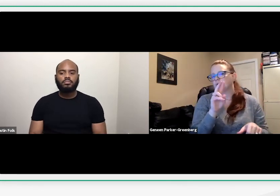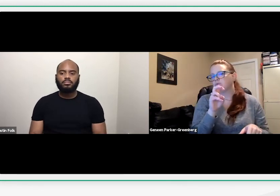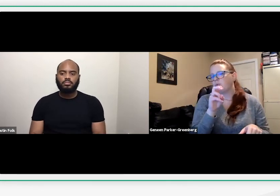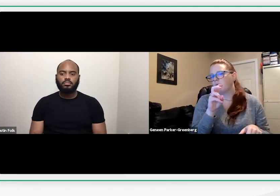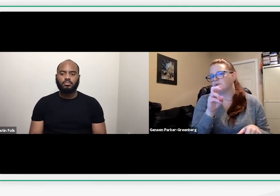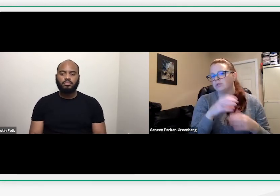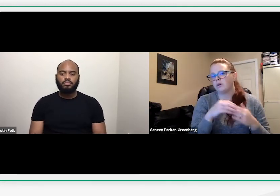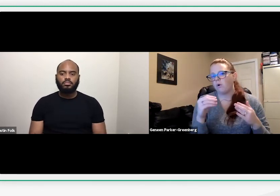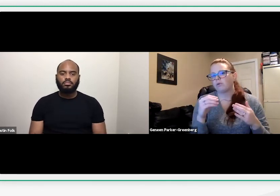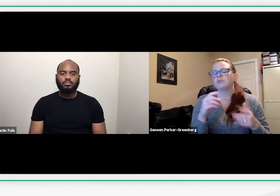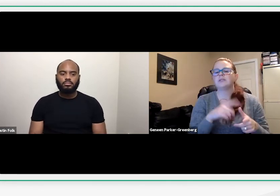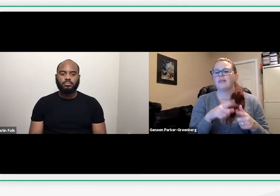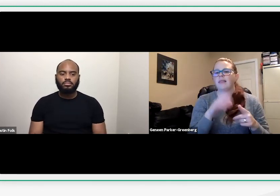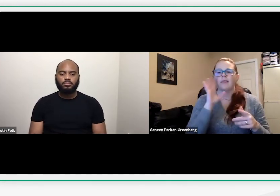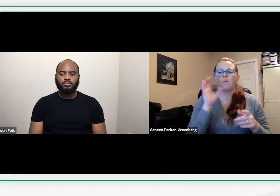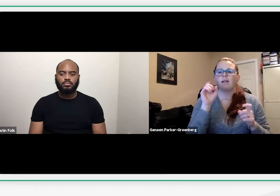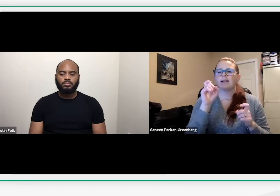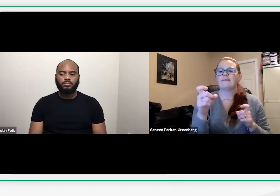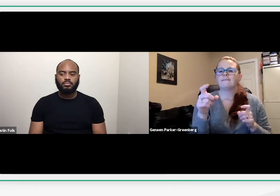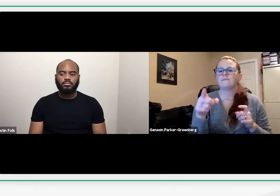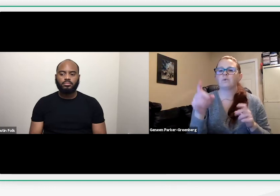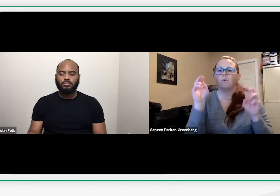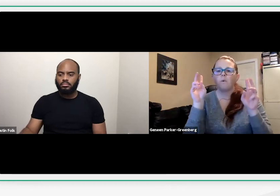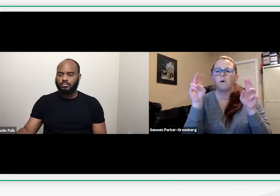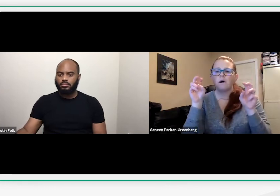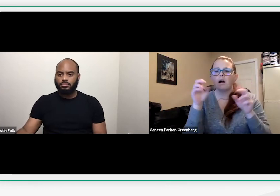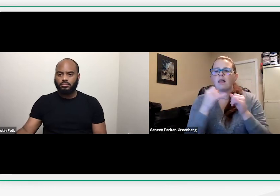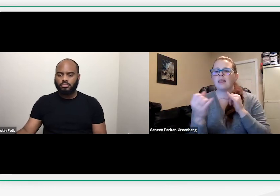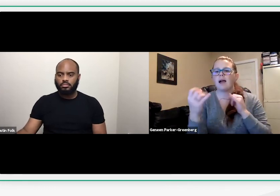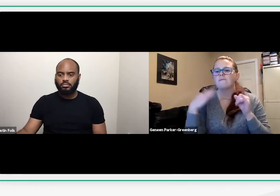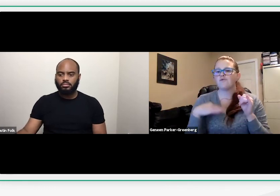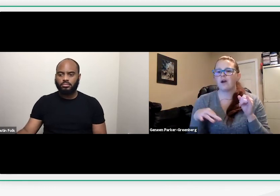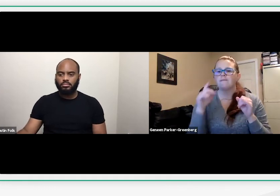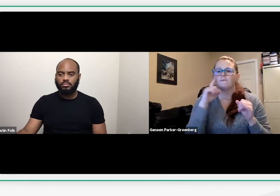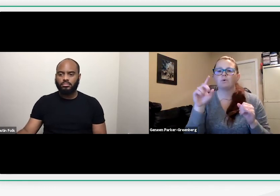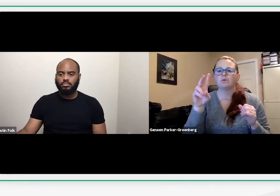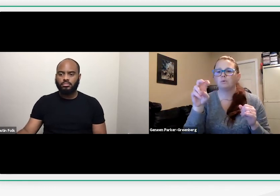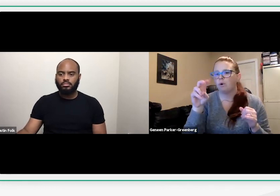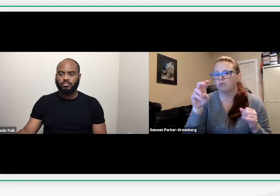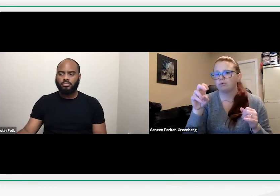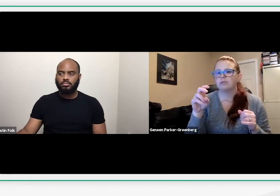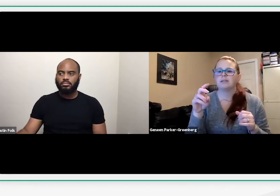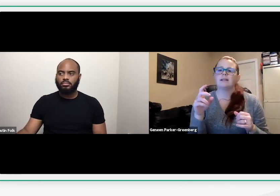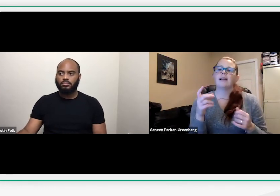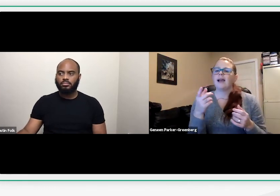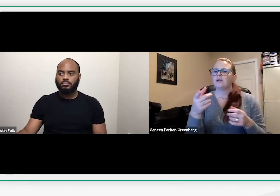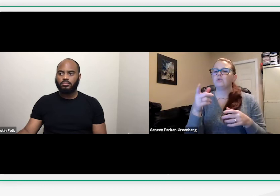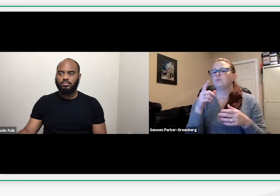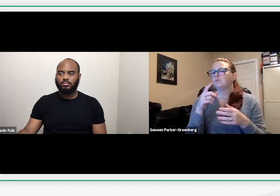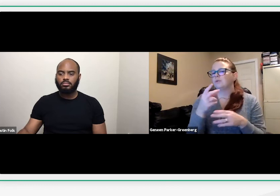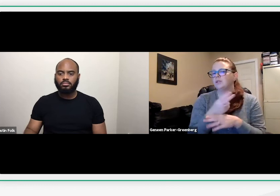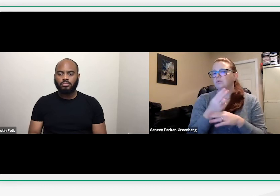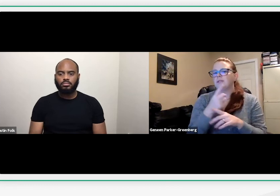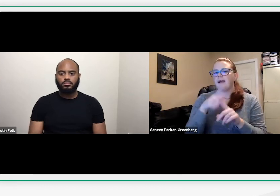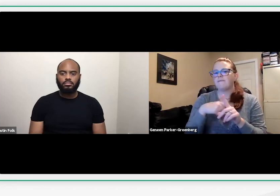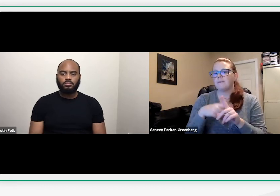and you would give them a deposit, let's say $200, and then they'll give you quote unquote a line of credit for